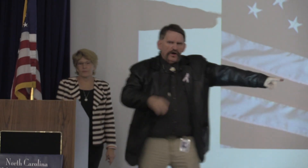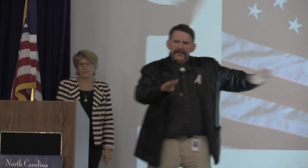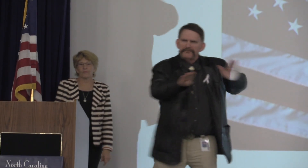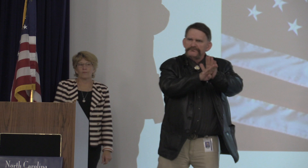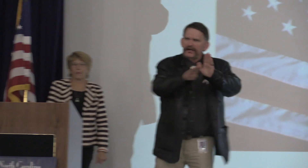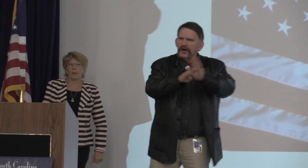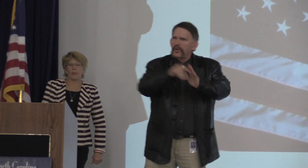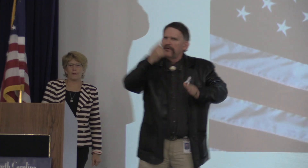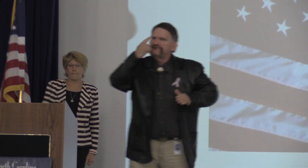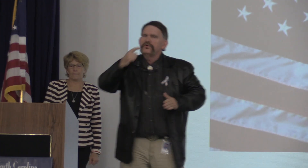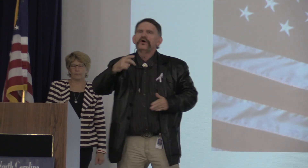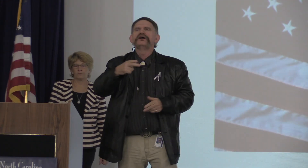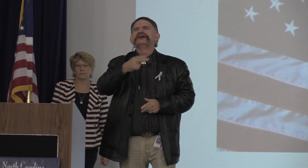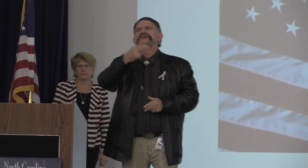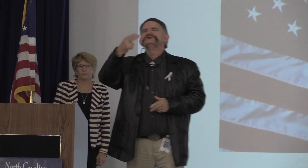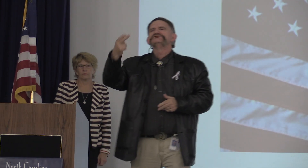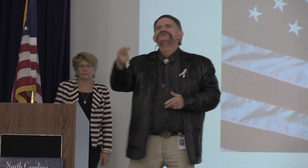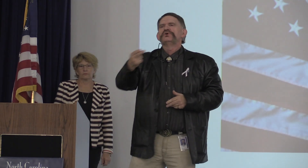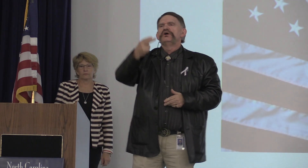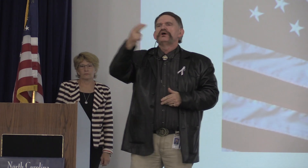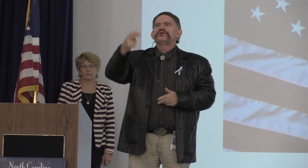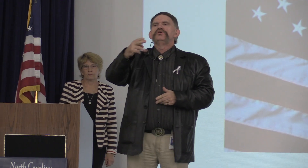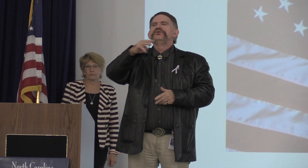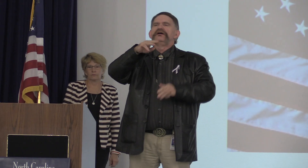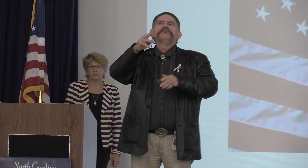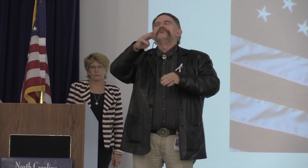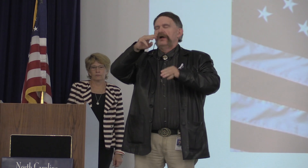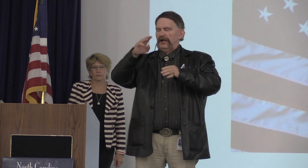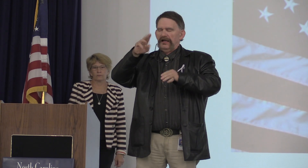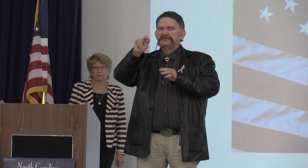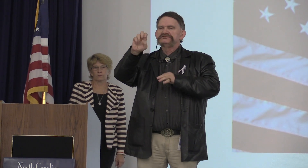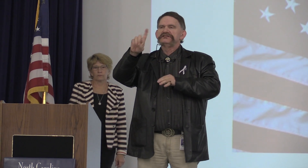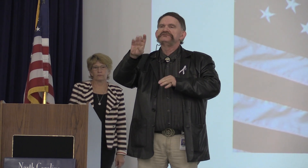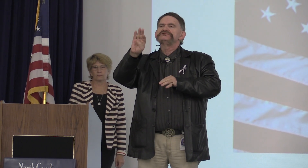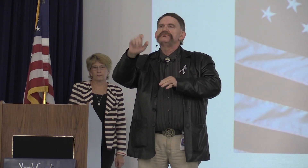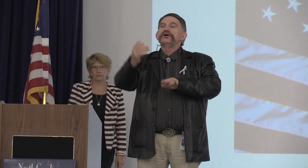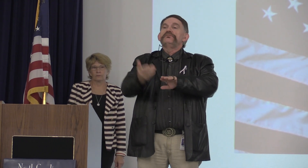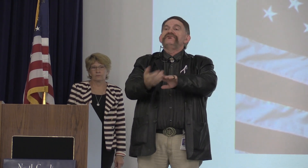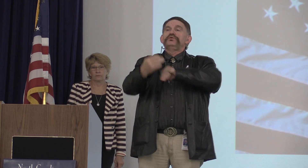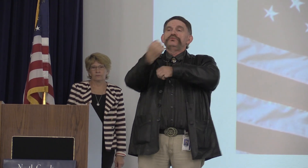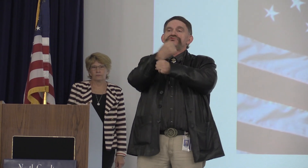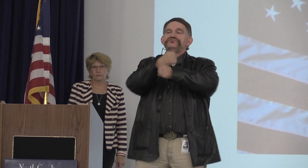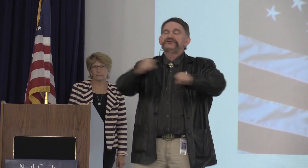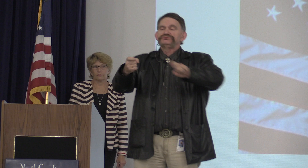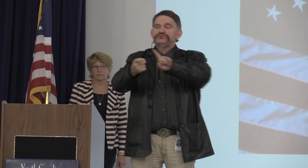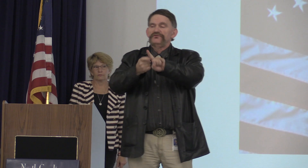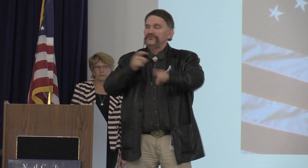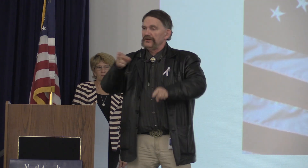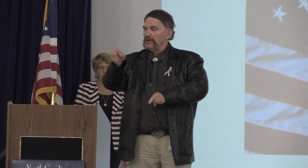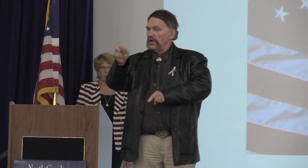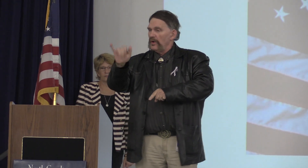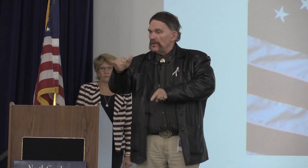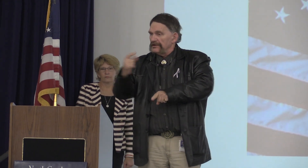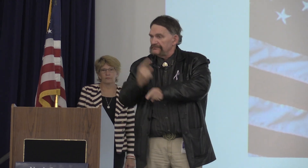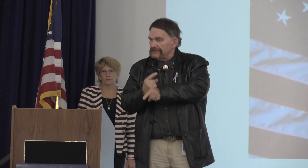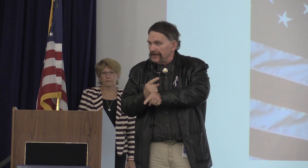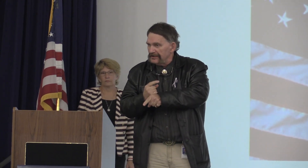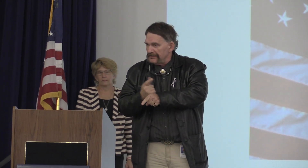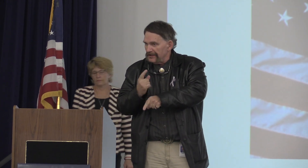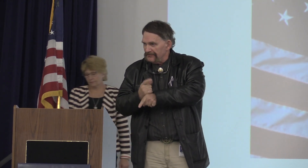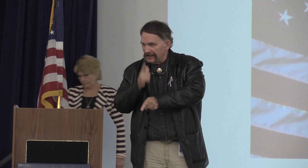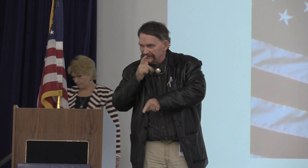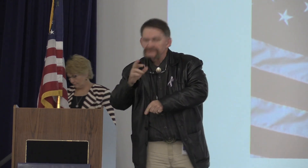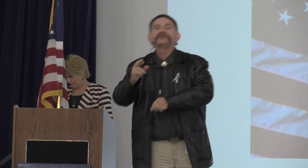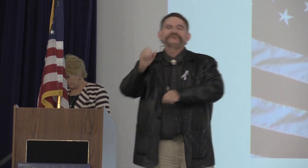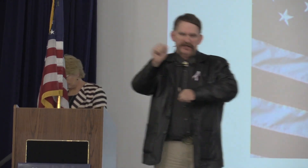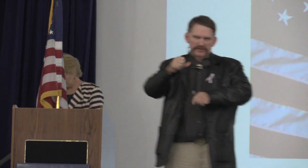Good to see you all here. Why do you think we have the bell here? During NCSD's history,